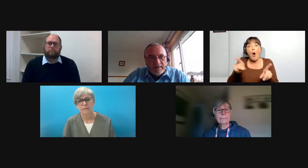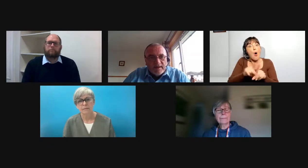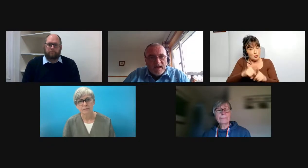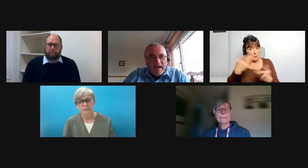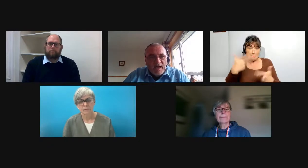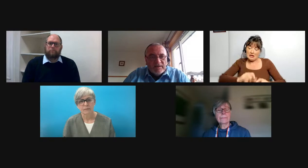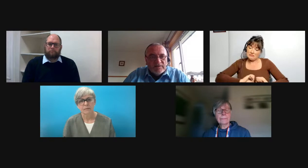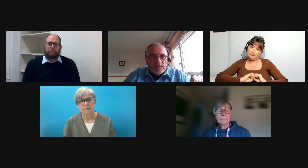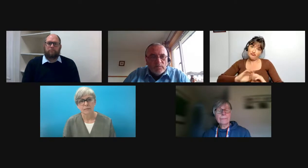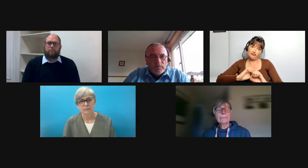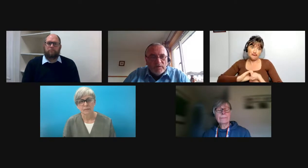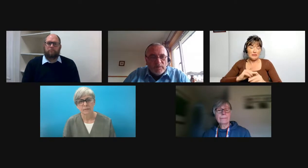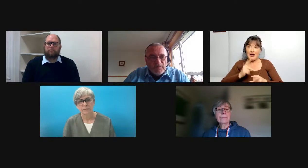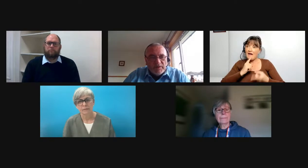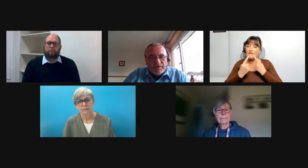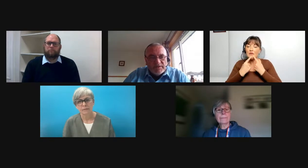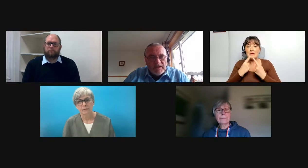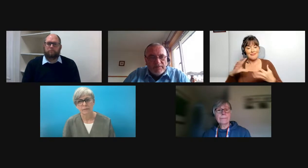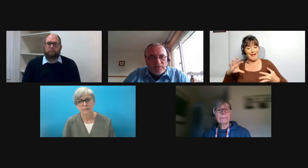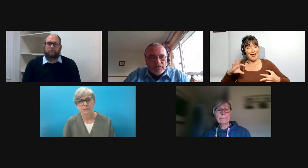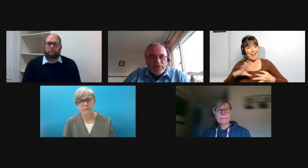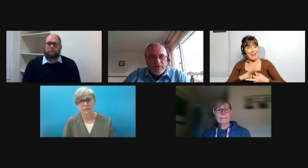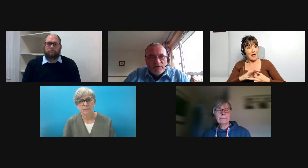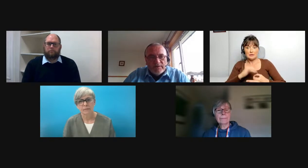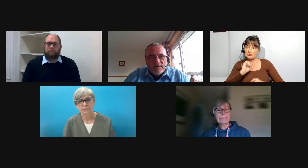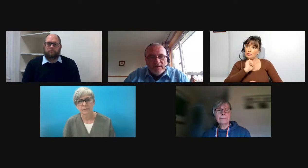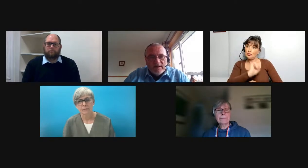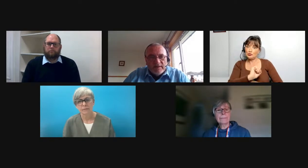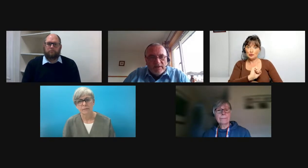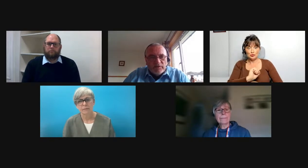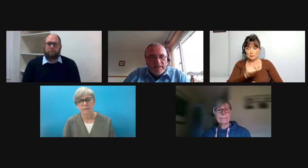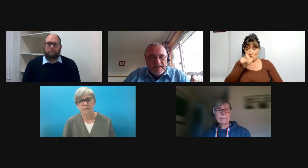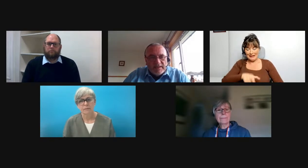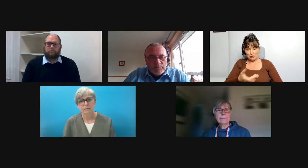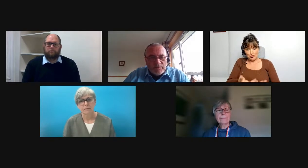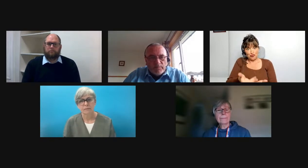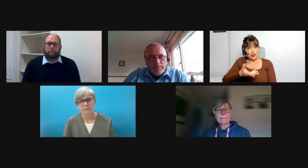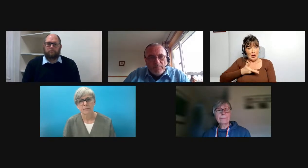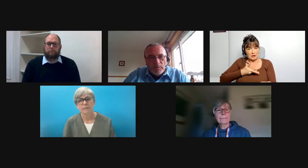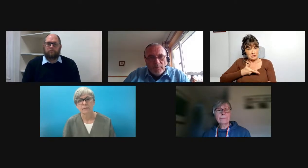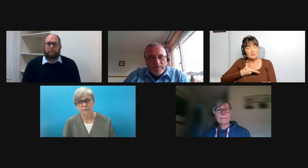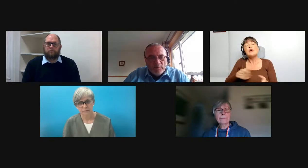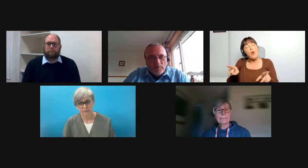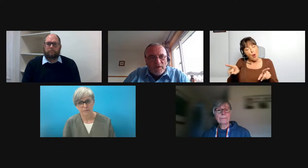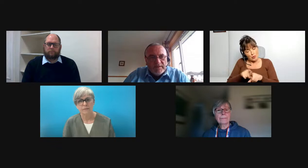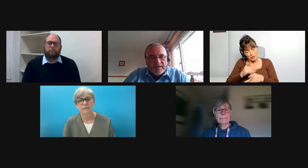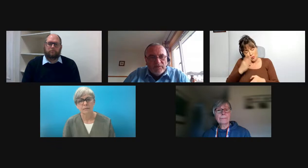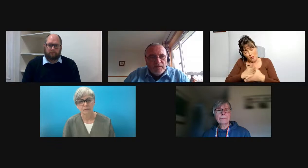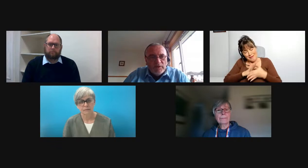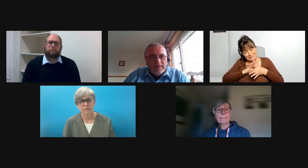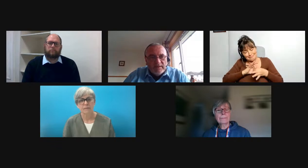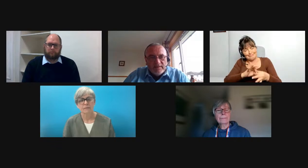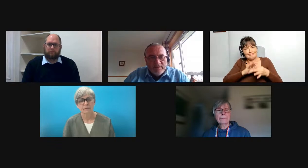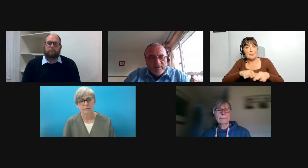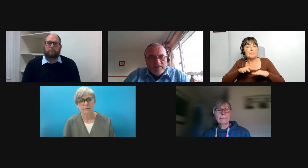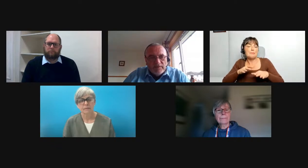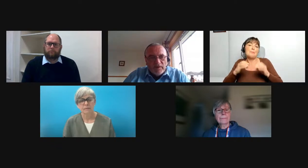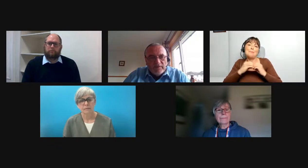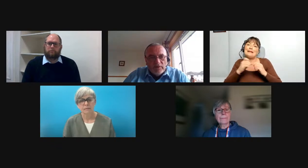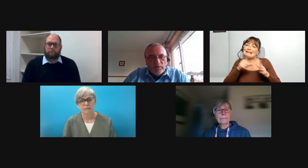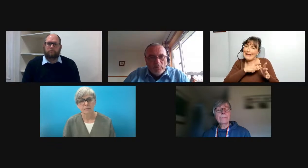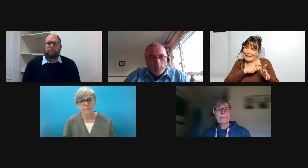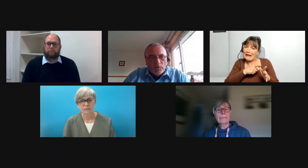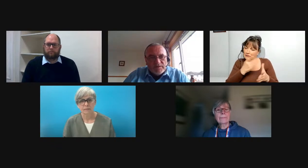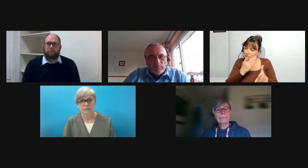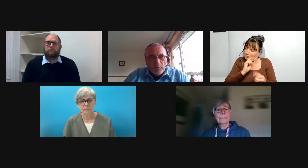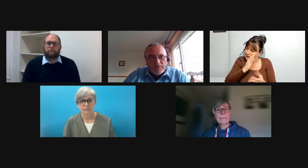rights, and we've worked with the British Deaf Association to engage with people within the deaf community to